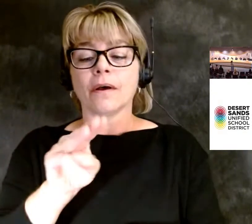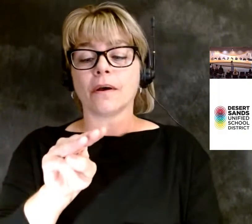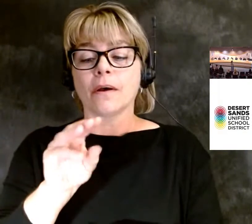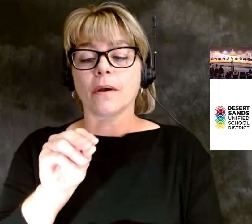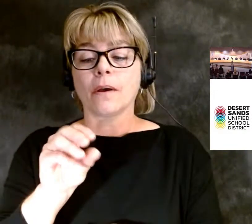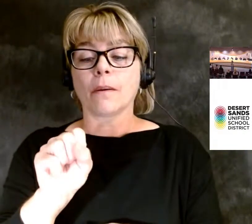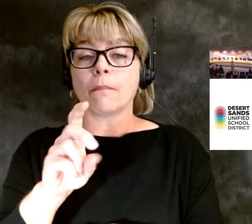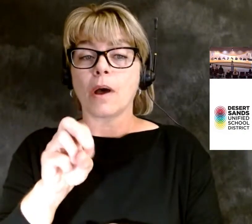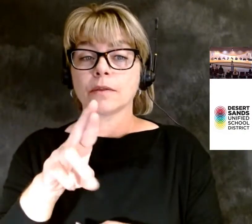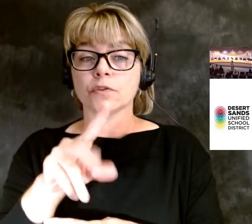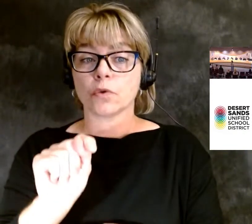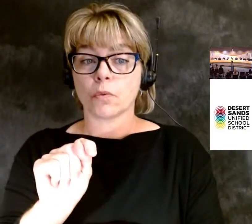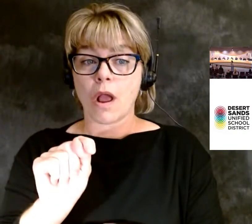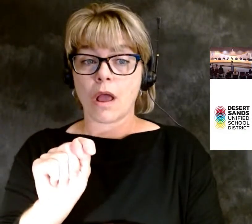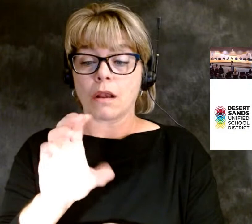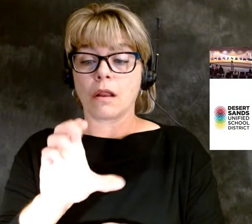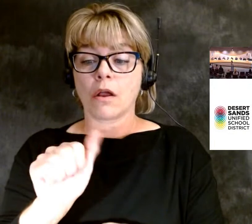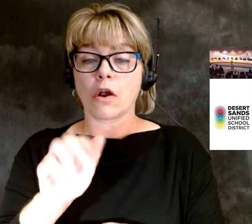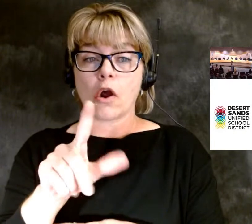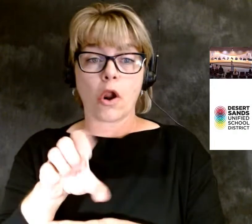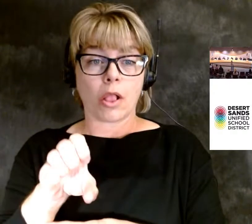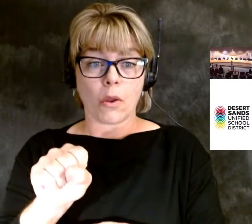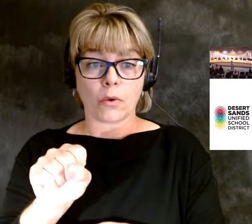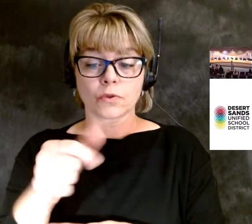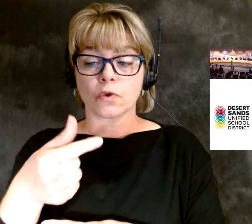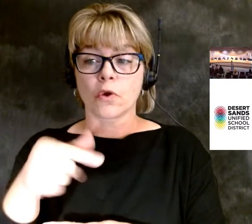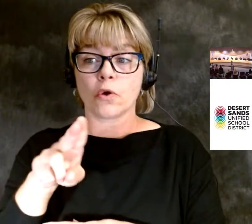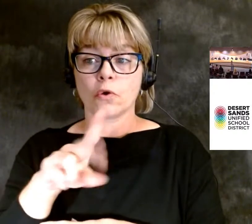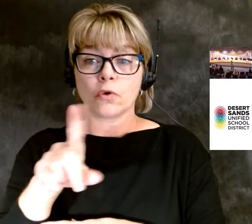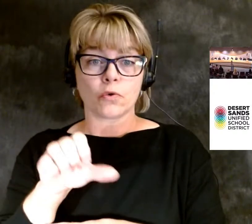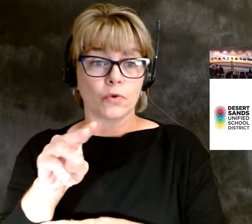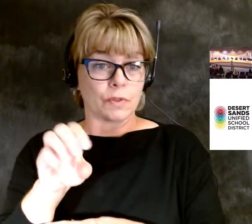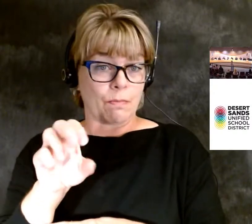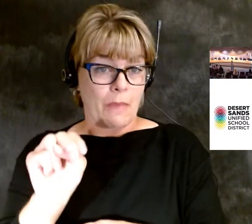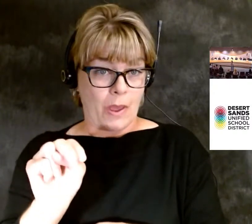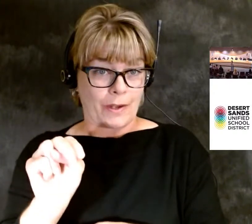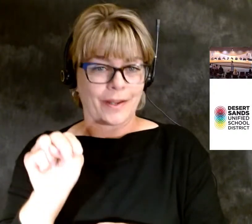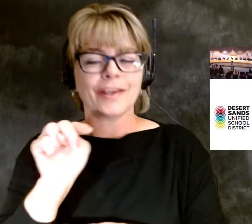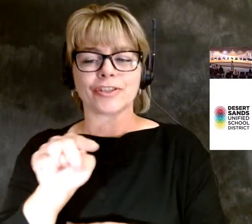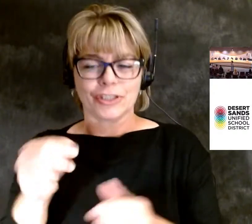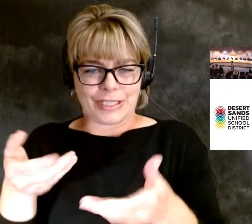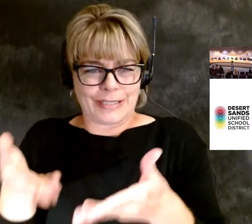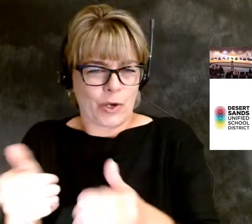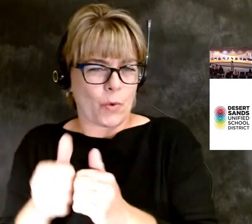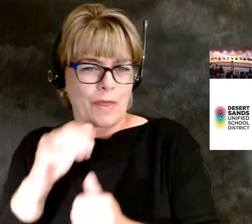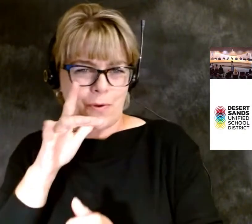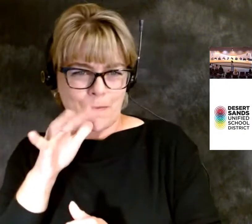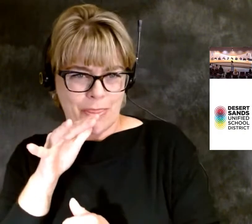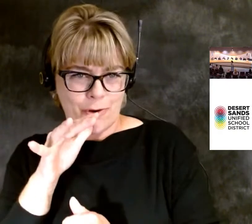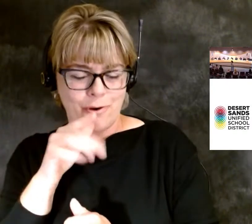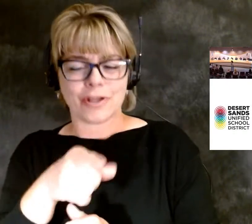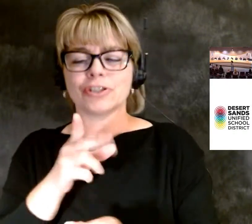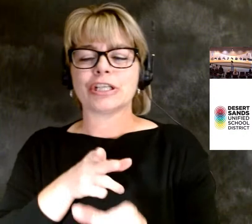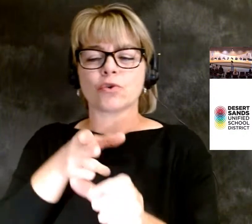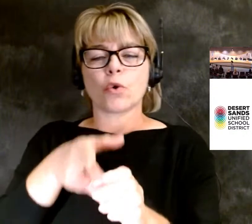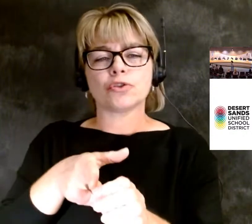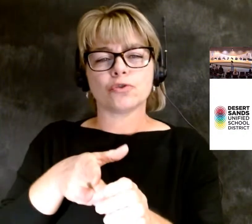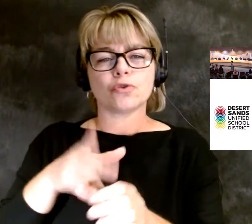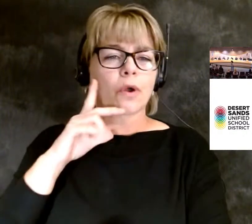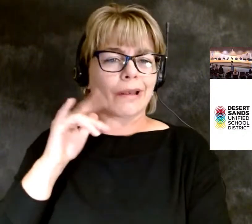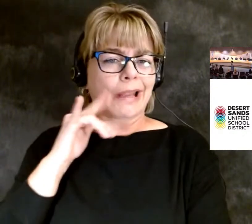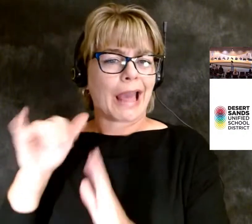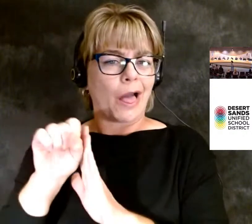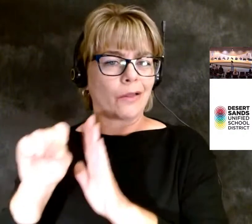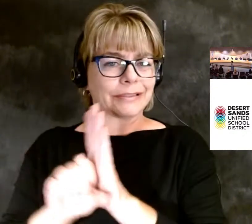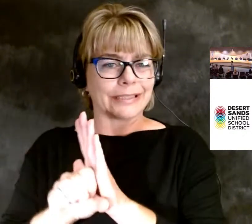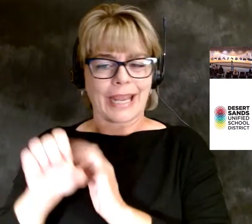Cuadros Guzman here with her mom Liliana, and she is going to go to Cal State San Bernardino. And she's going to be